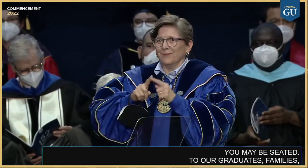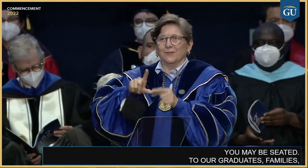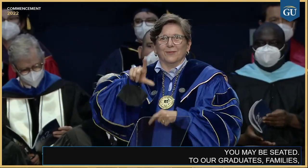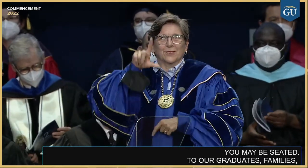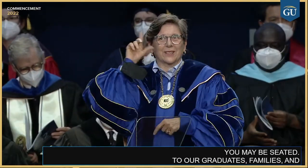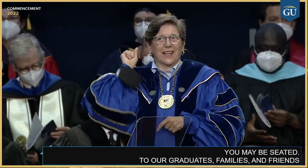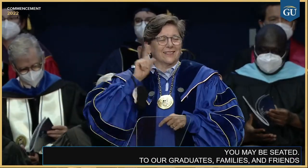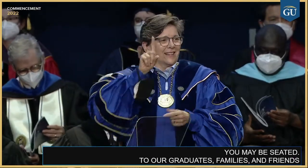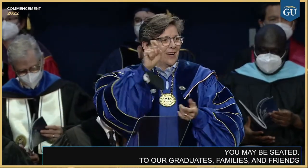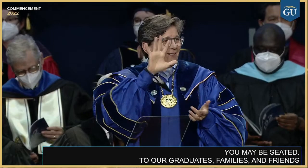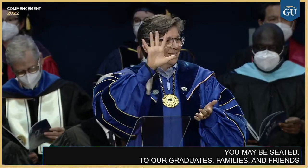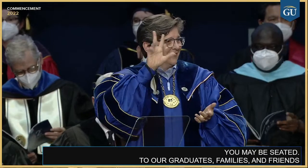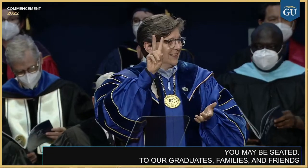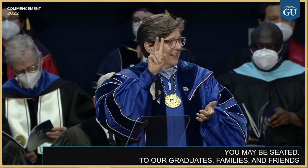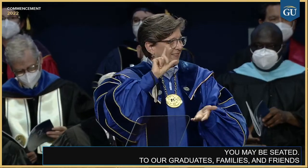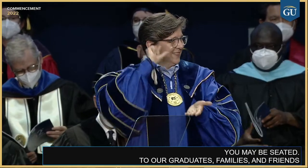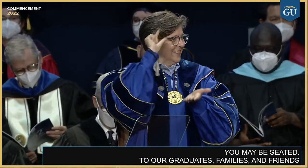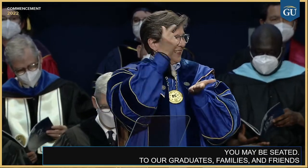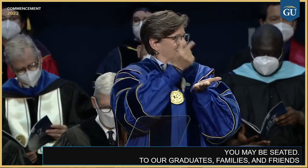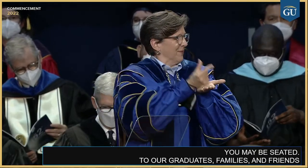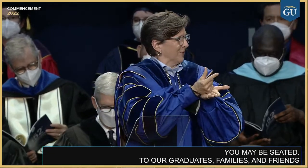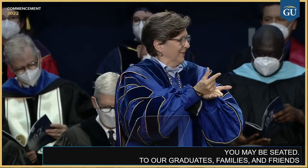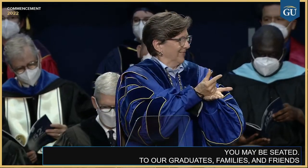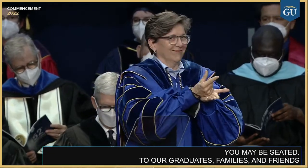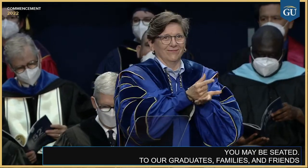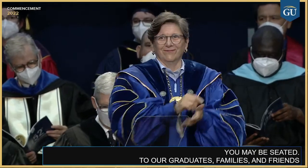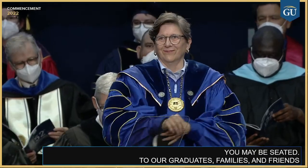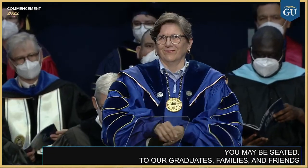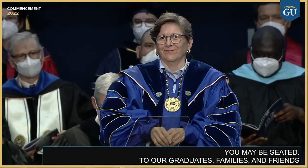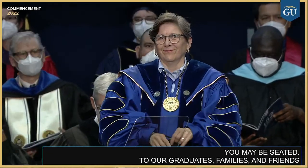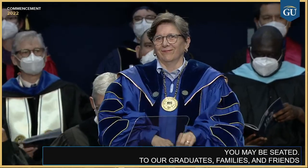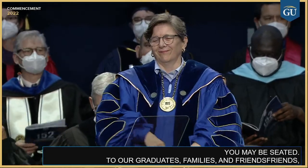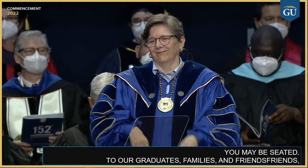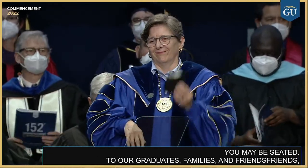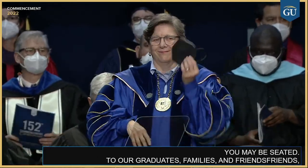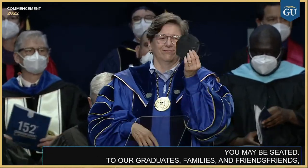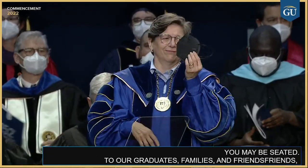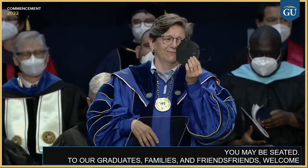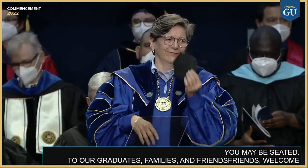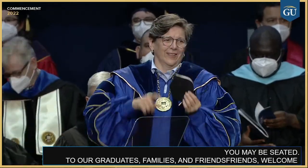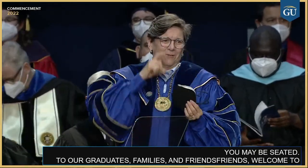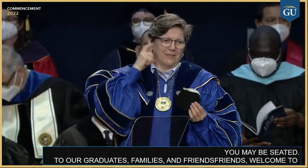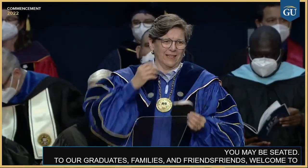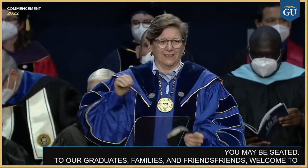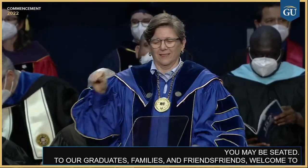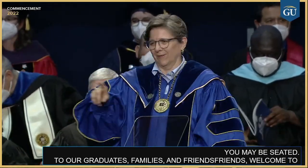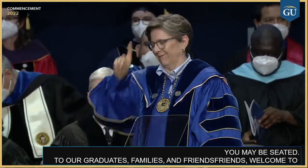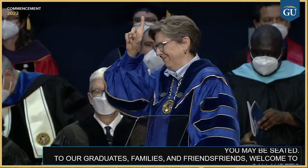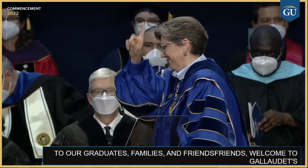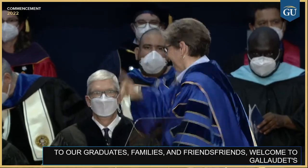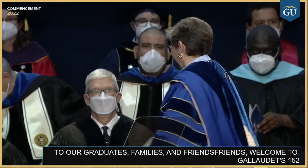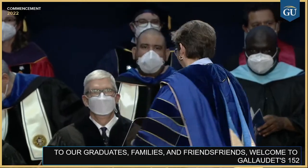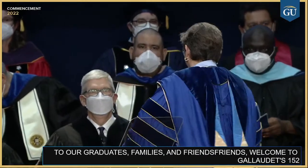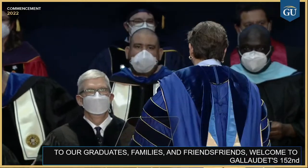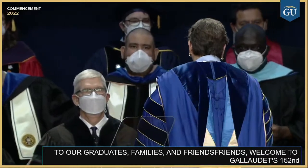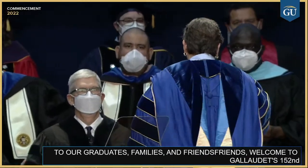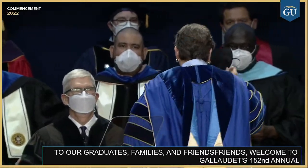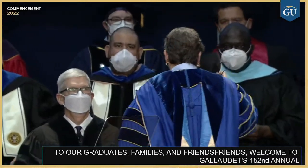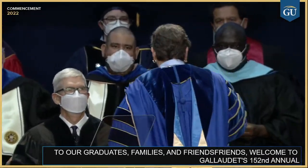welcome to Gallaudet's 152nd annual commencement ceremony. Oh, I forgot to put my mask